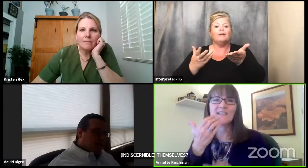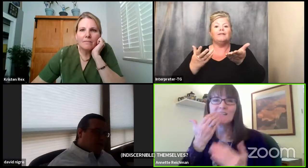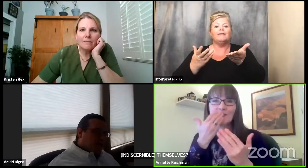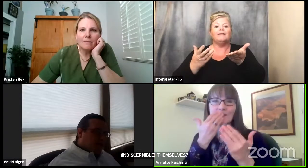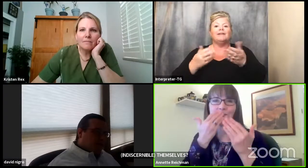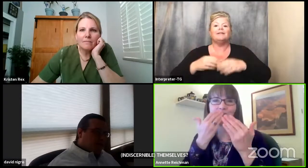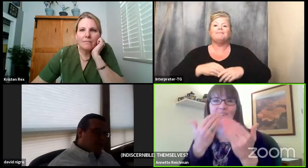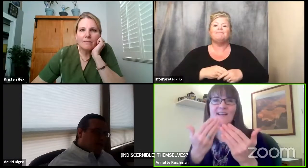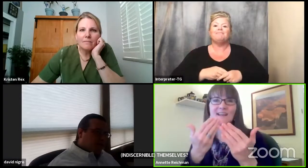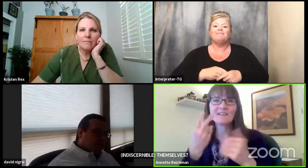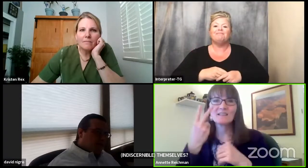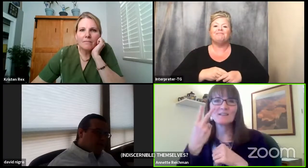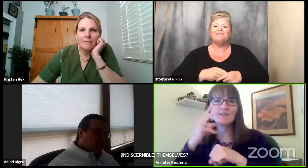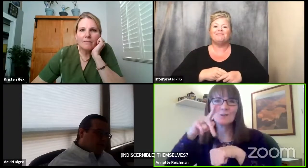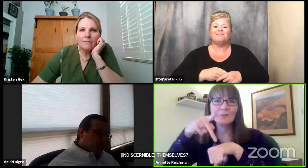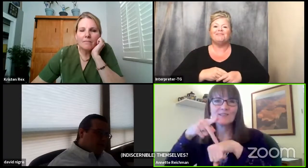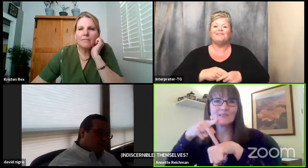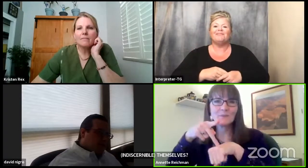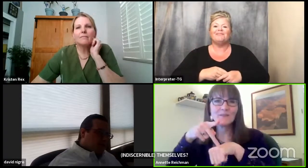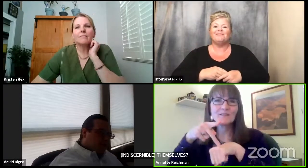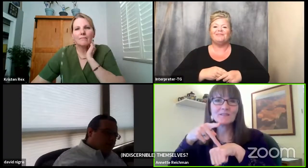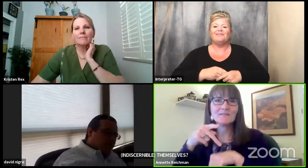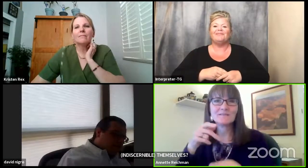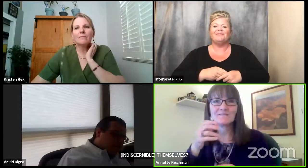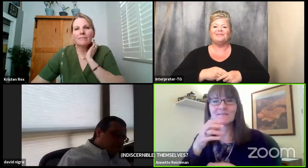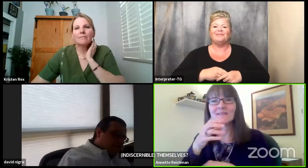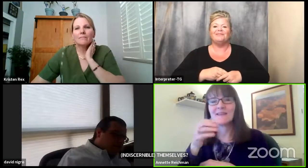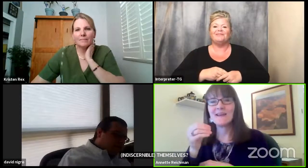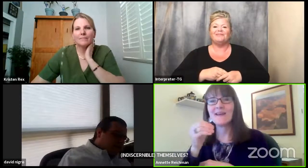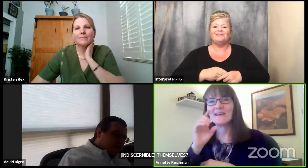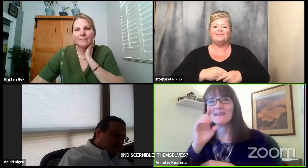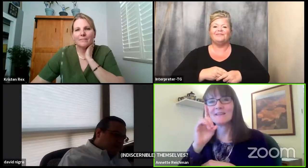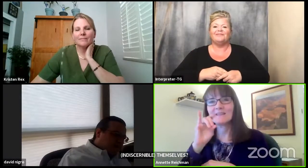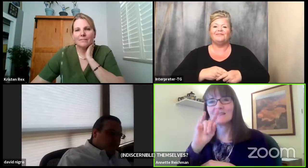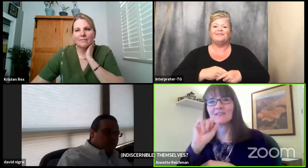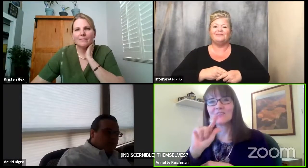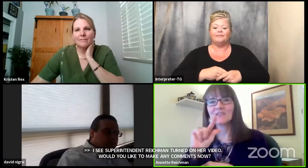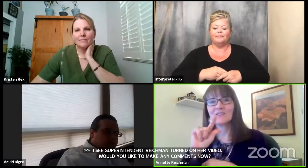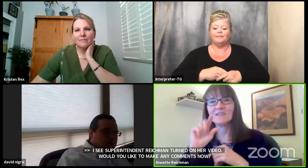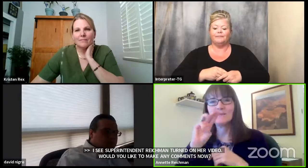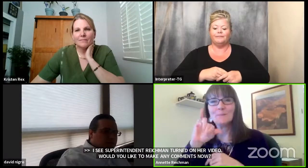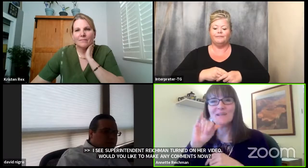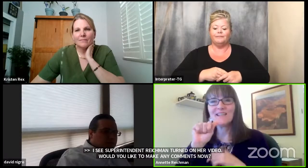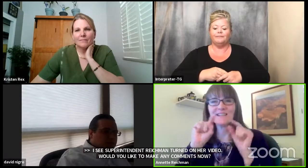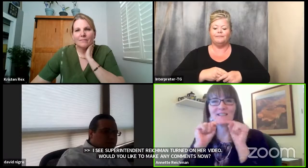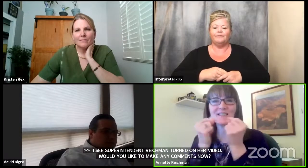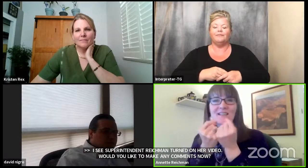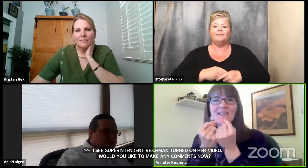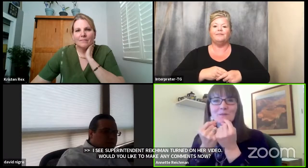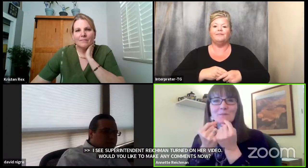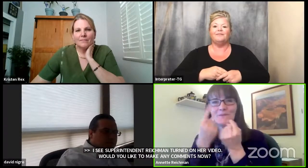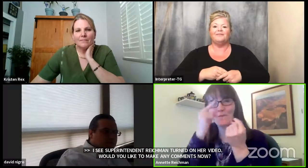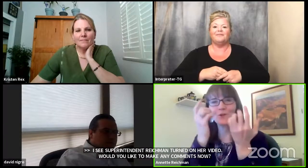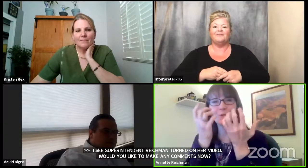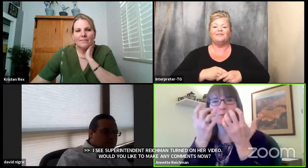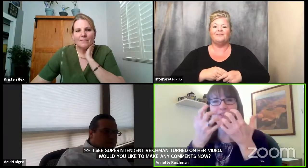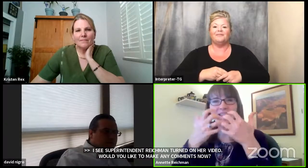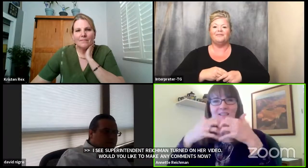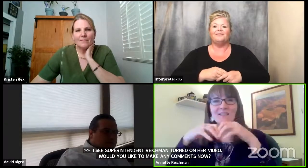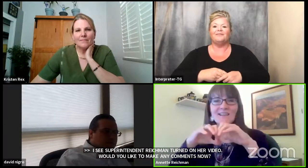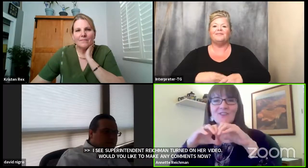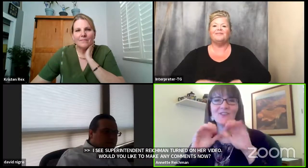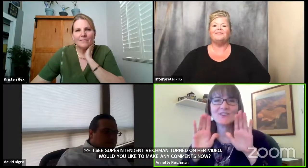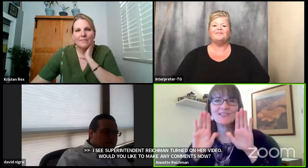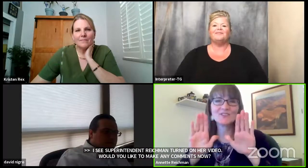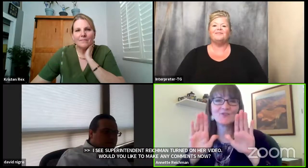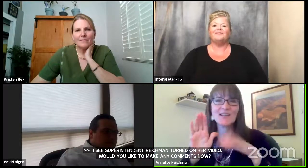Just wanted to thank the two principals and the digital media team for